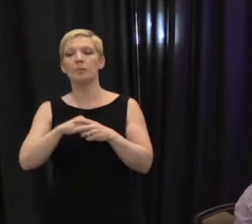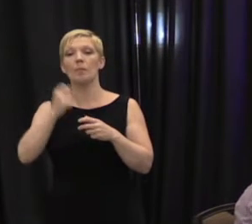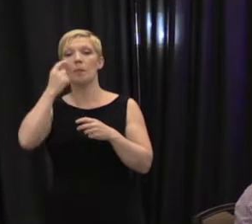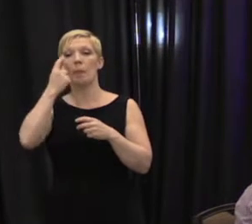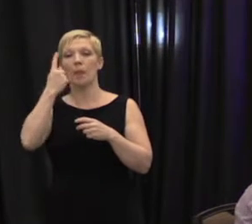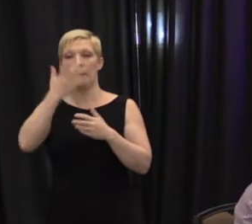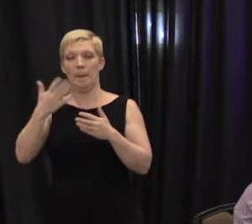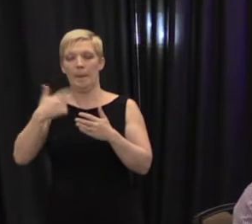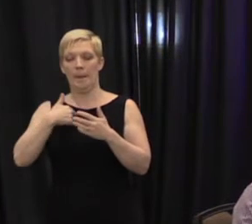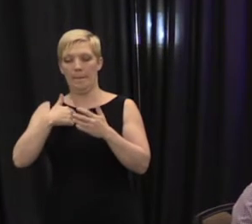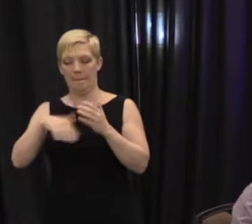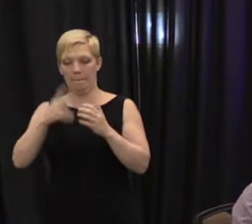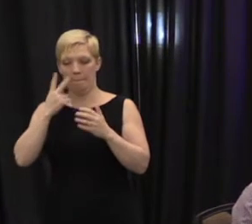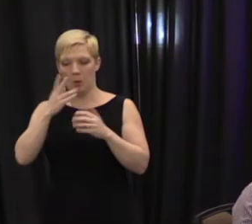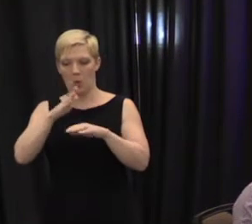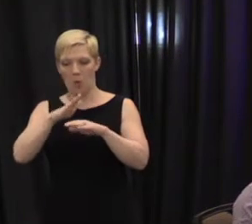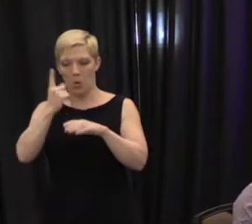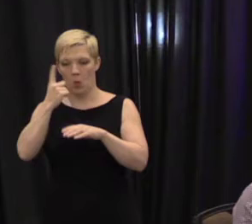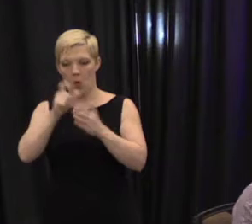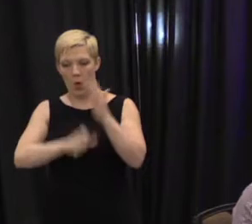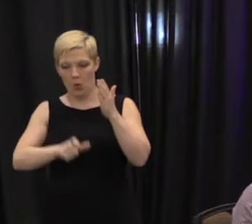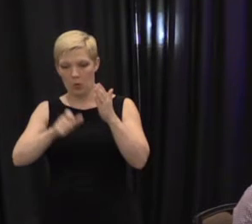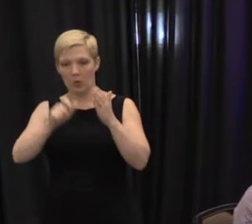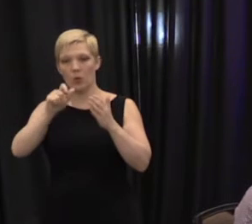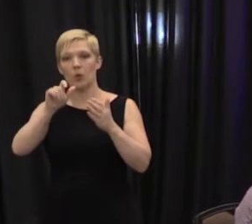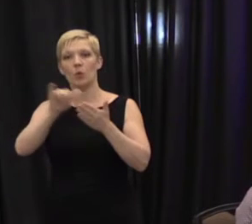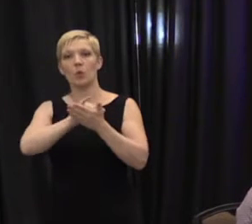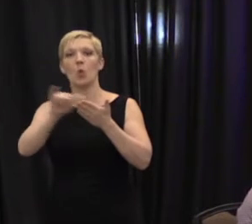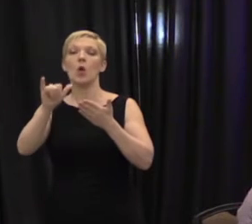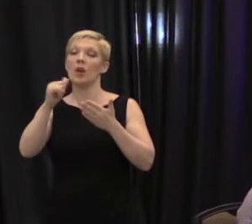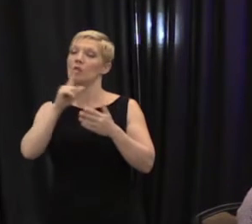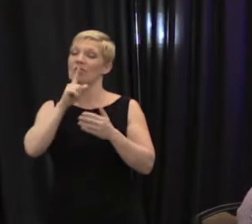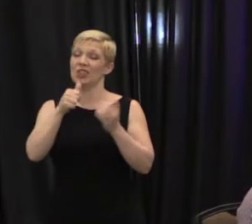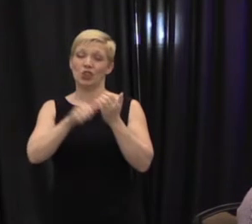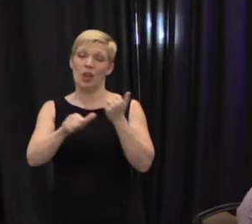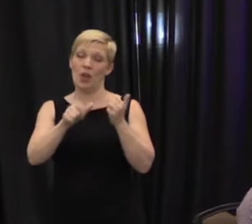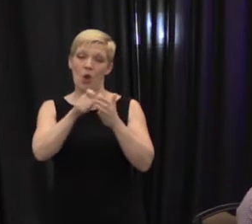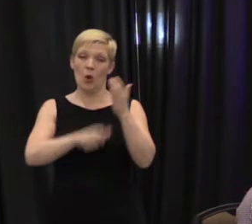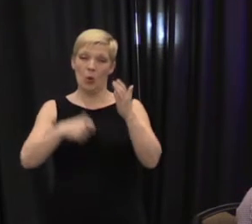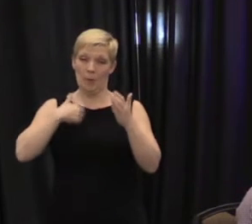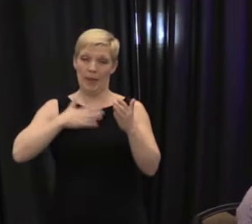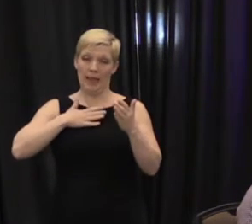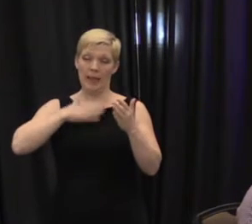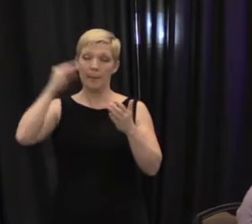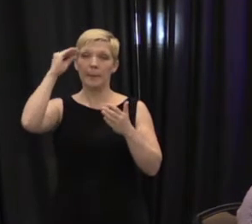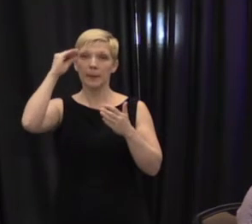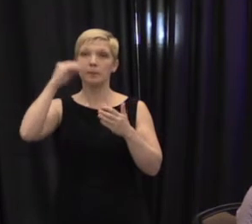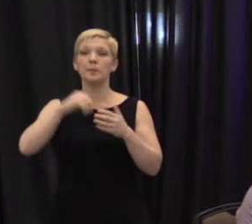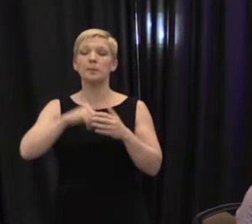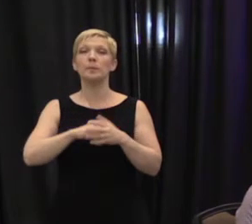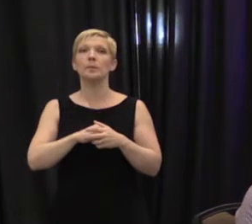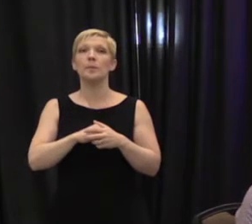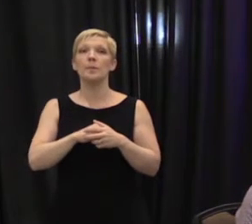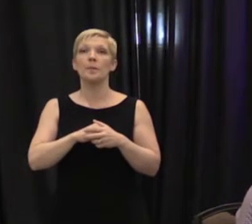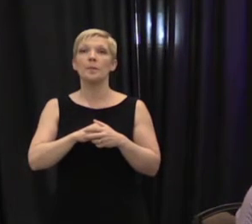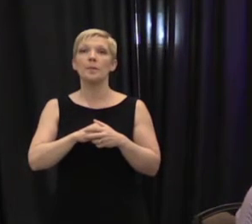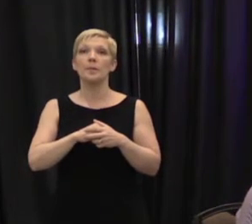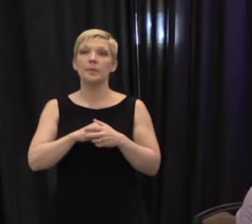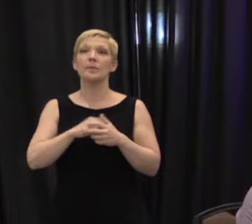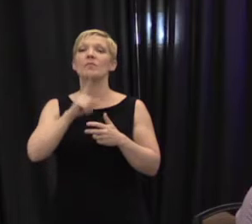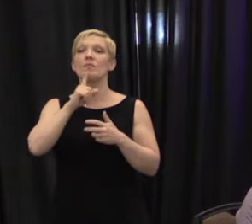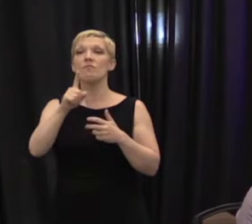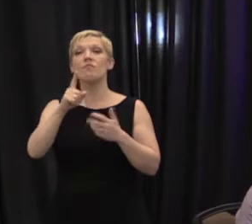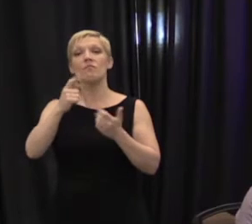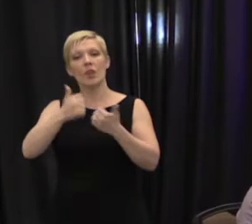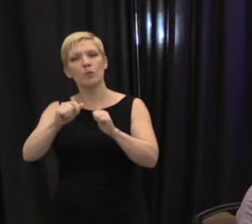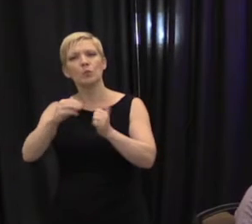was an article in the New York Times, very shitty article in my opinion, in the New York Times, that was essentially attempting